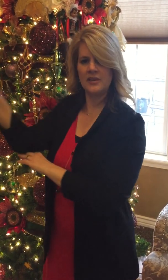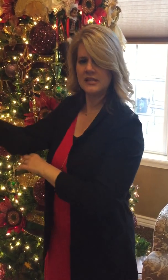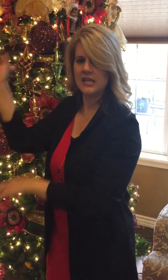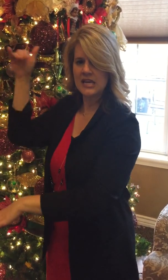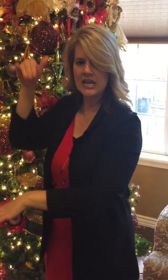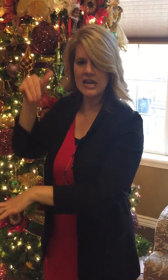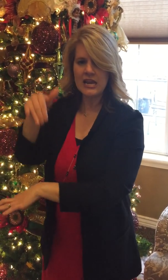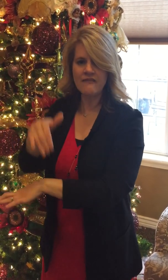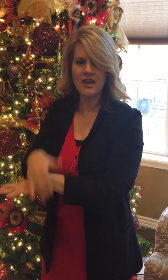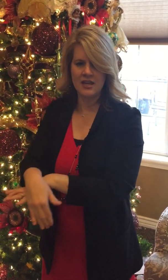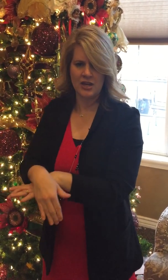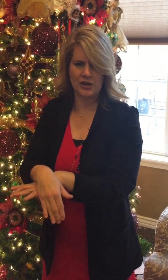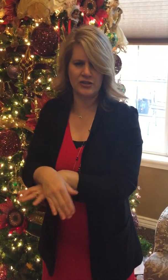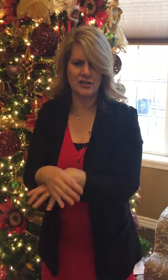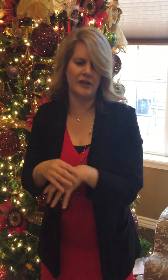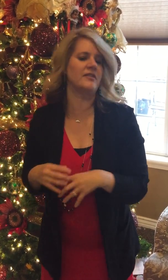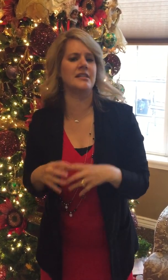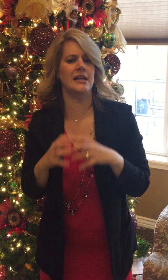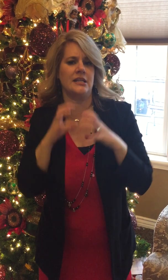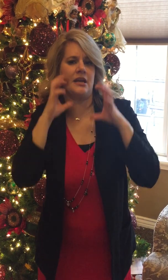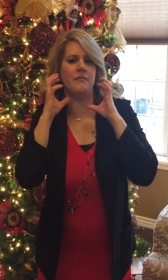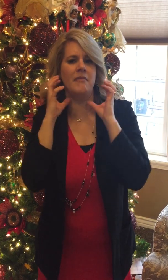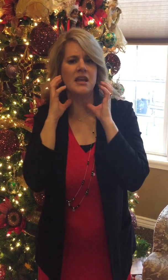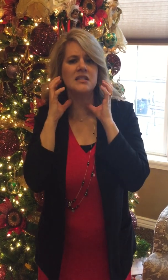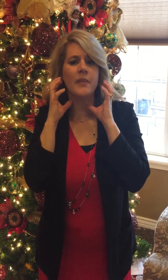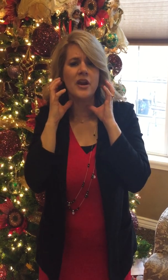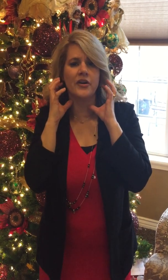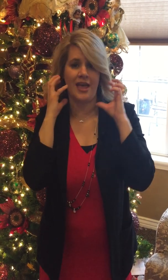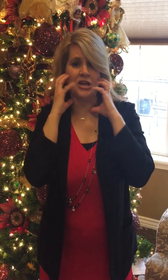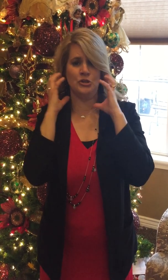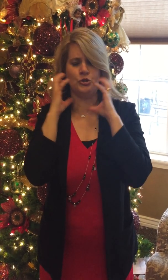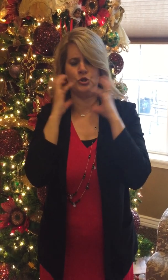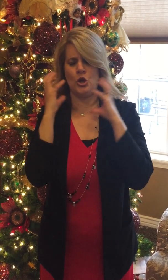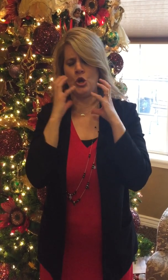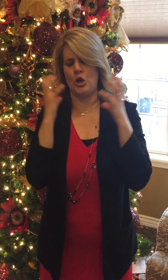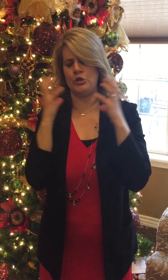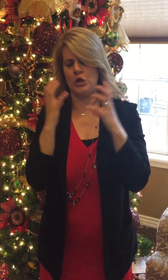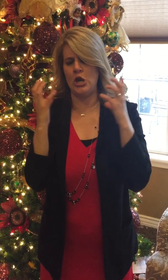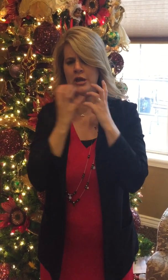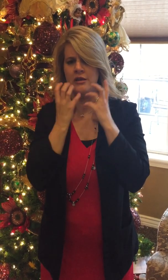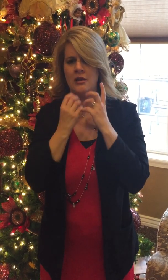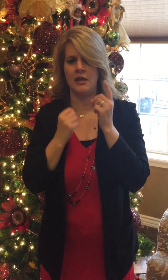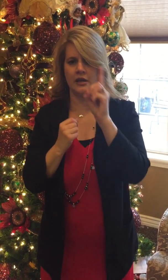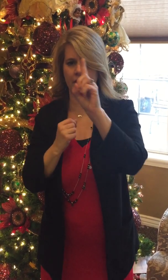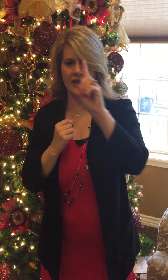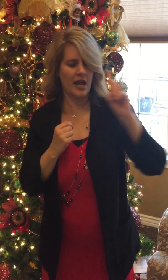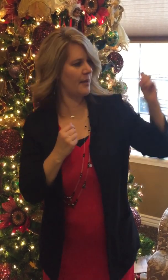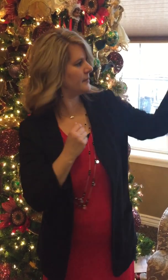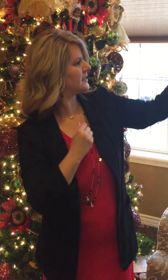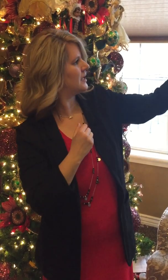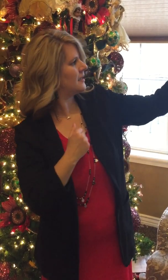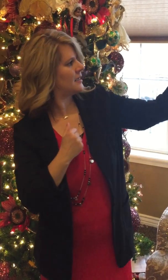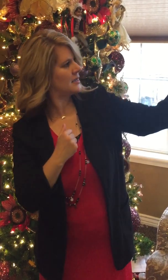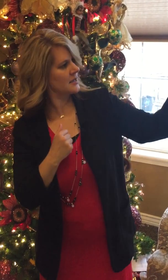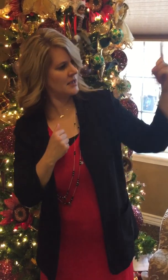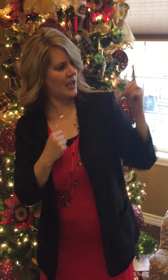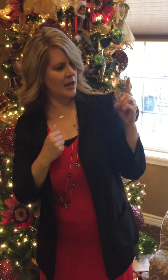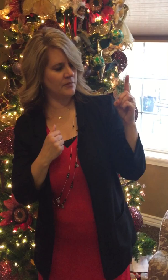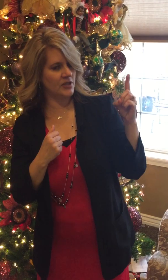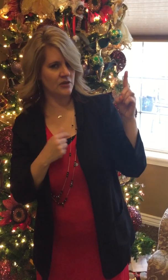Christmas Eve. There's a sign for Santa. Make his beard. Santa, here he comes. Came to,